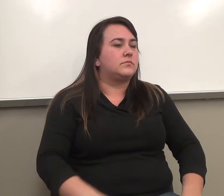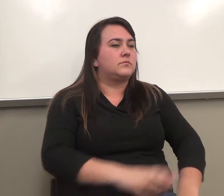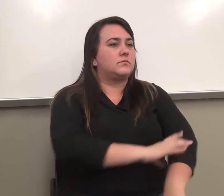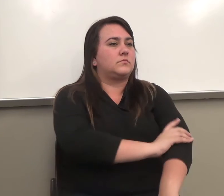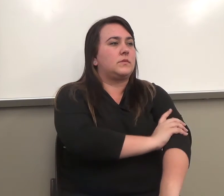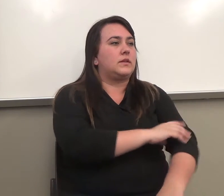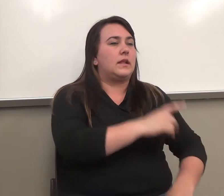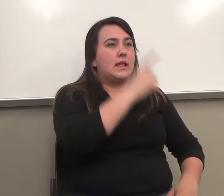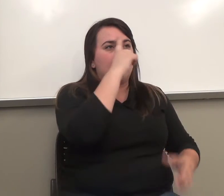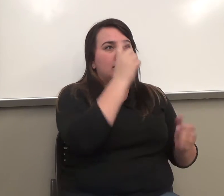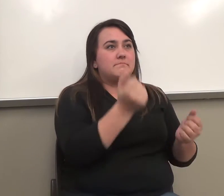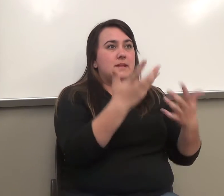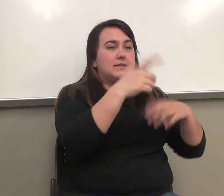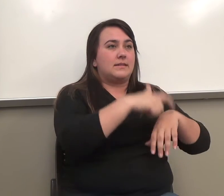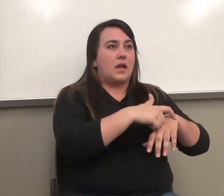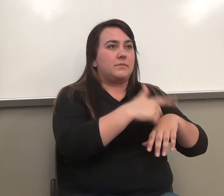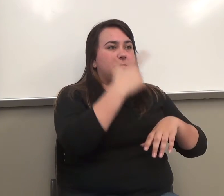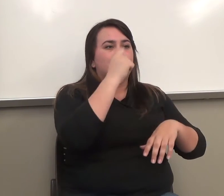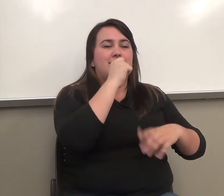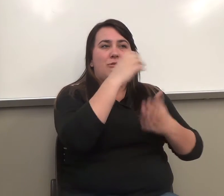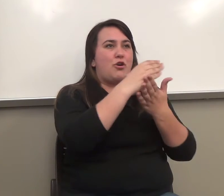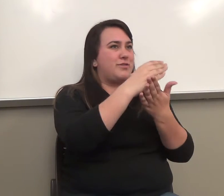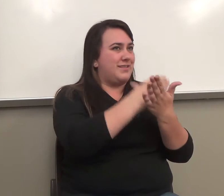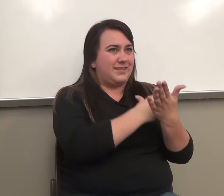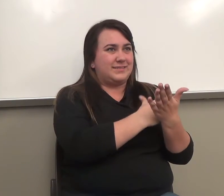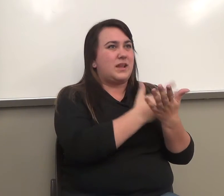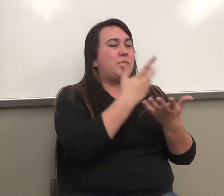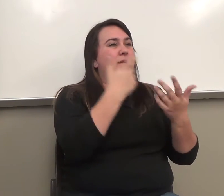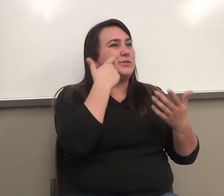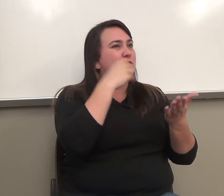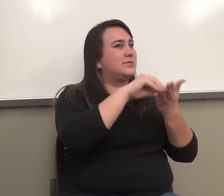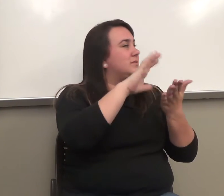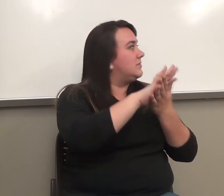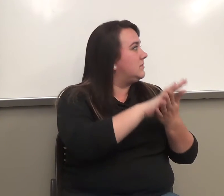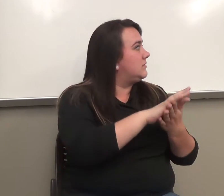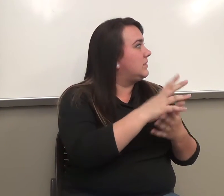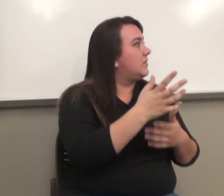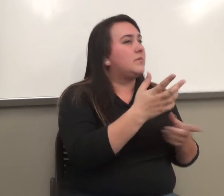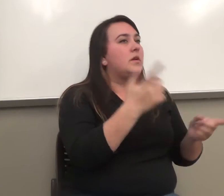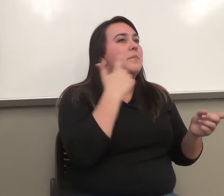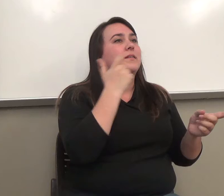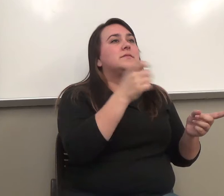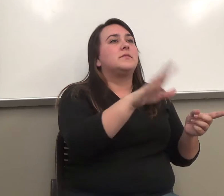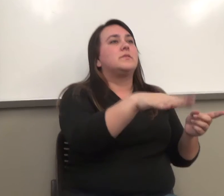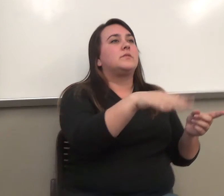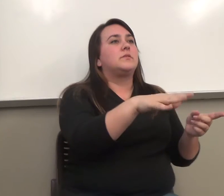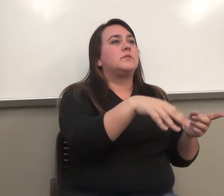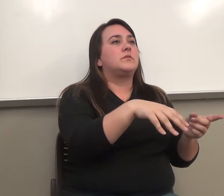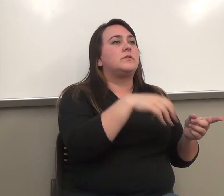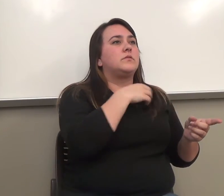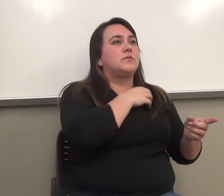often, because I don't have it on the list, I probably just put, oops, I probably just put